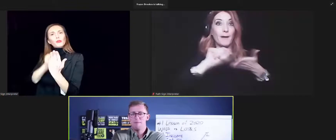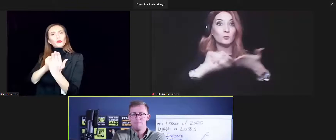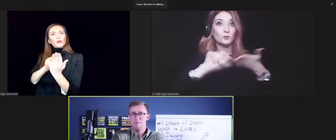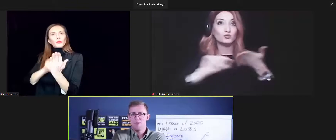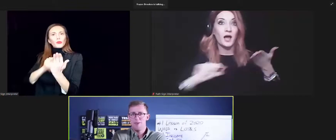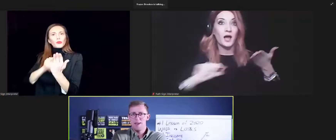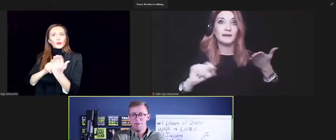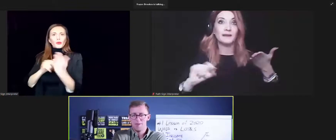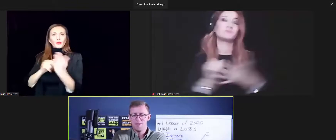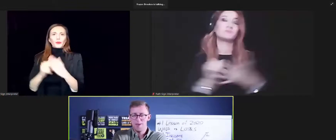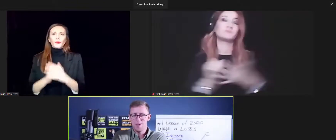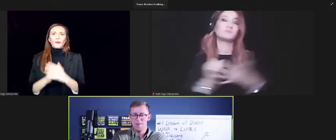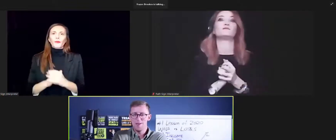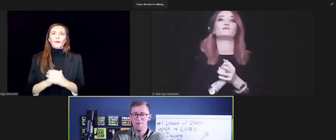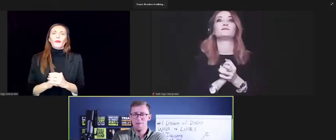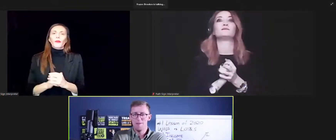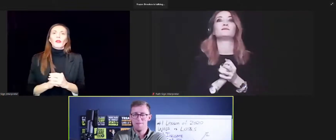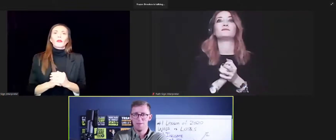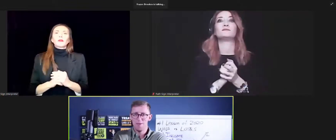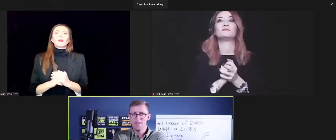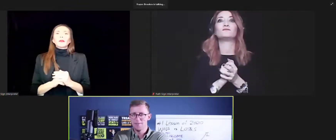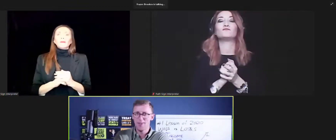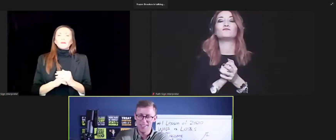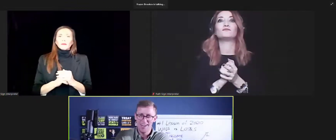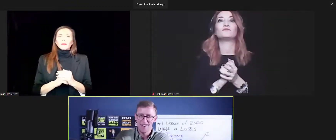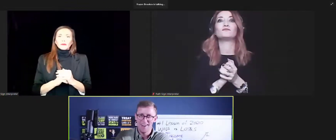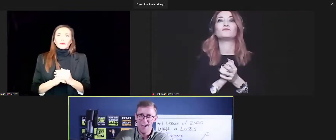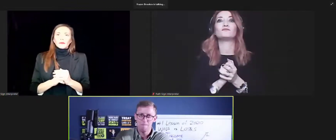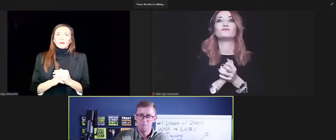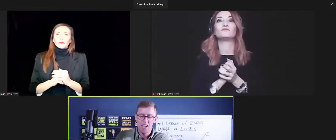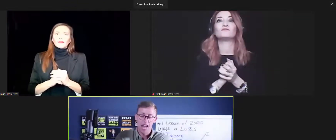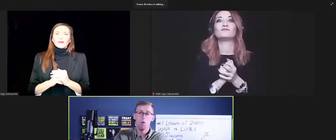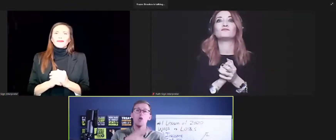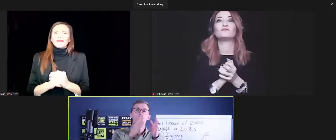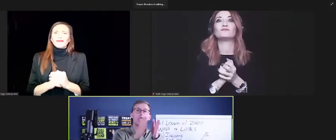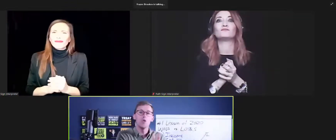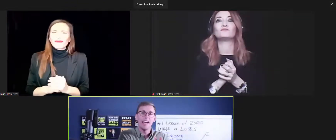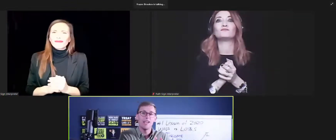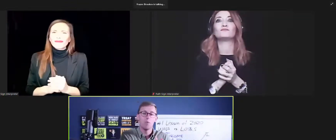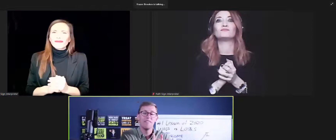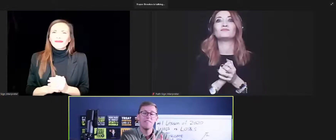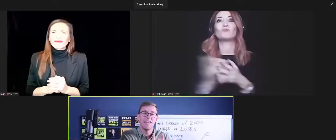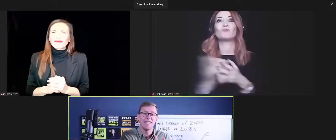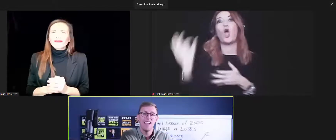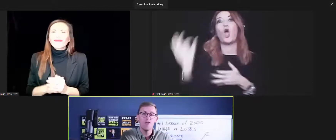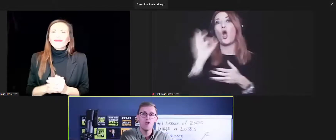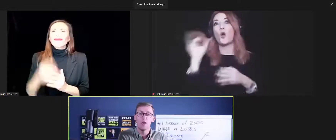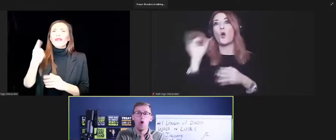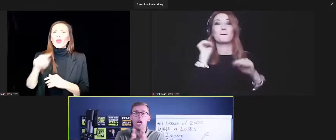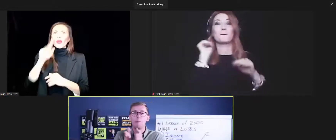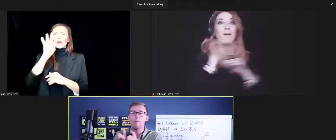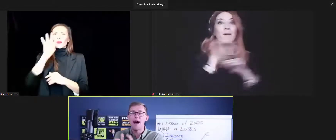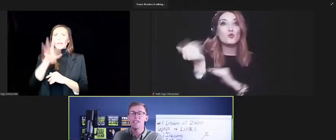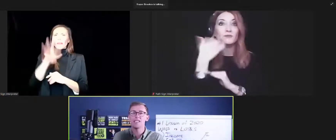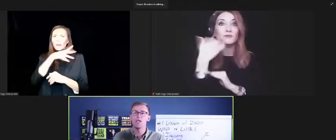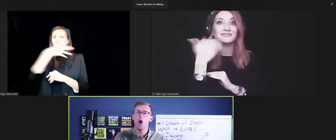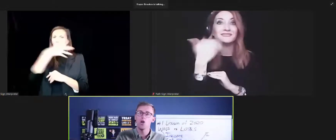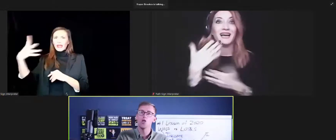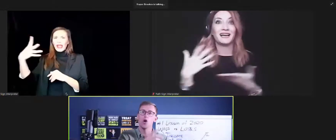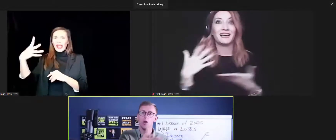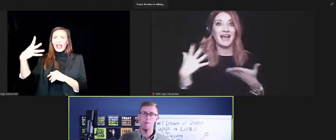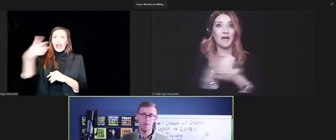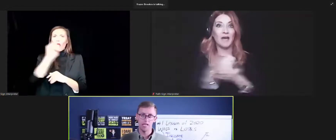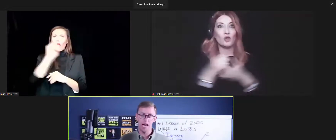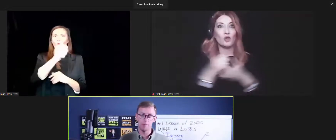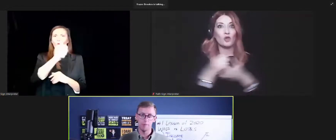but I promise you it will do you and your business a world of good, right? And I want you to do this with the intention that you're going to be passing this on to other